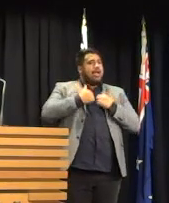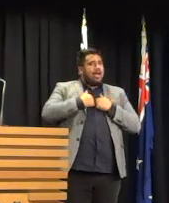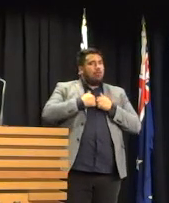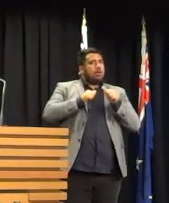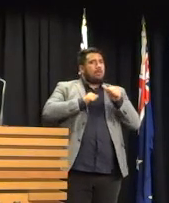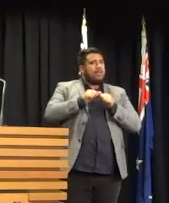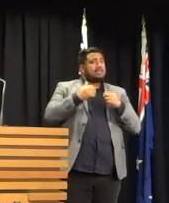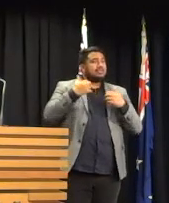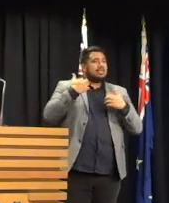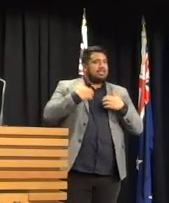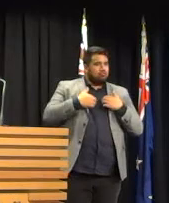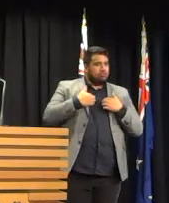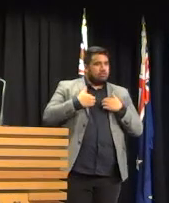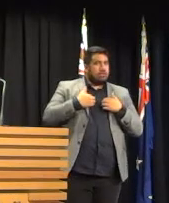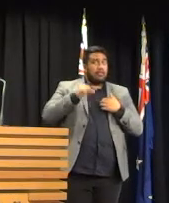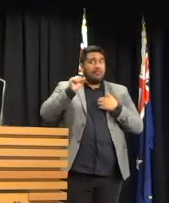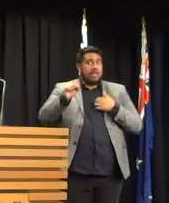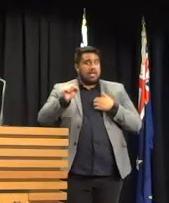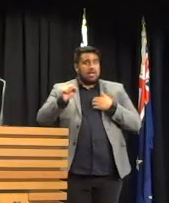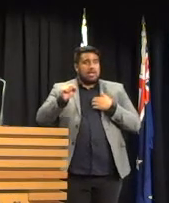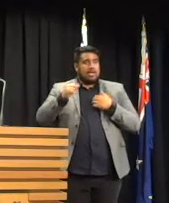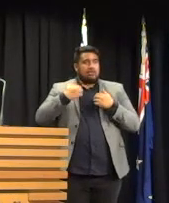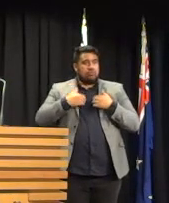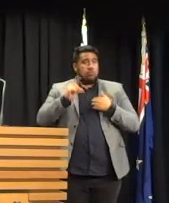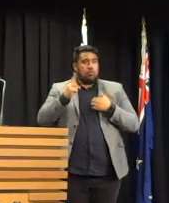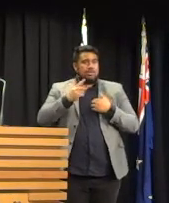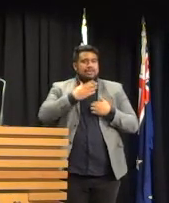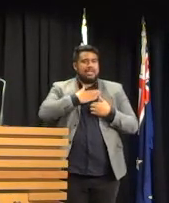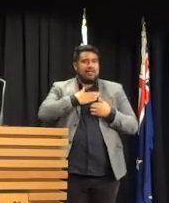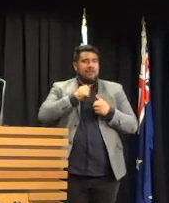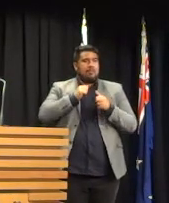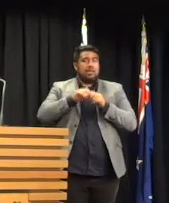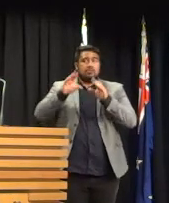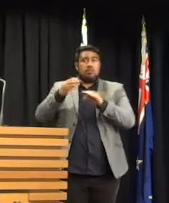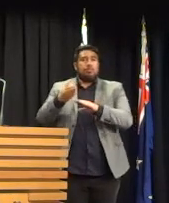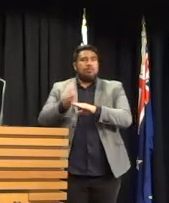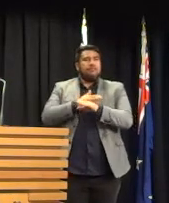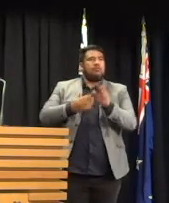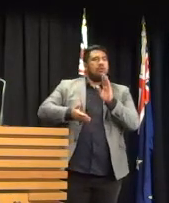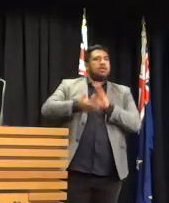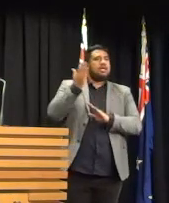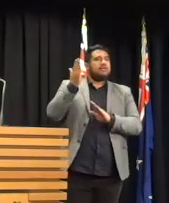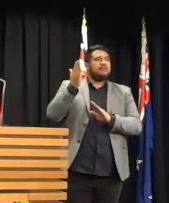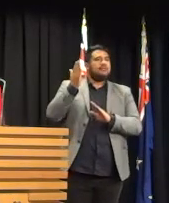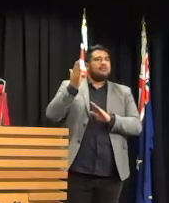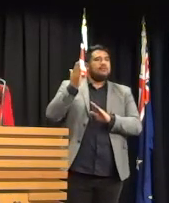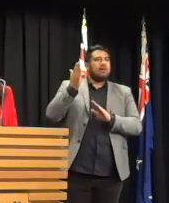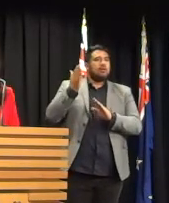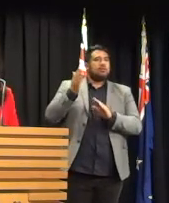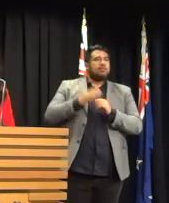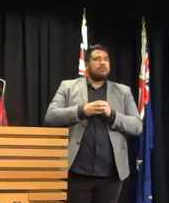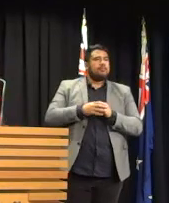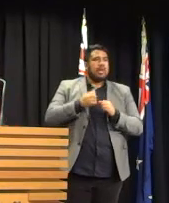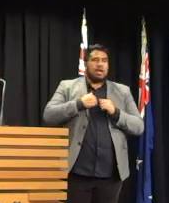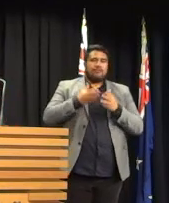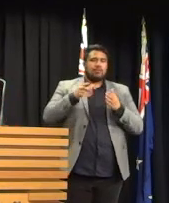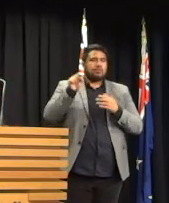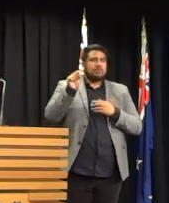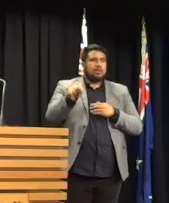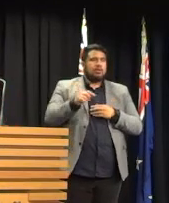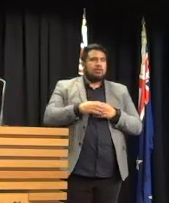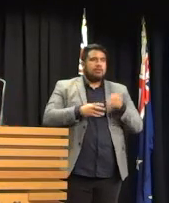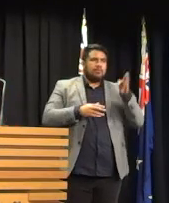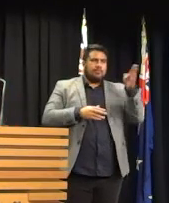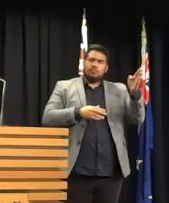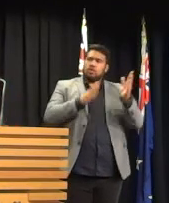who are at risk, to have that boat stop before it even leaves a port, and that has to be our focus. Just more on Nick's question,